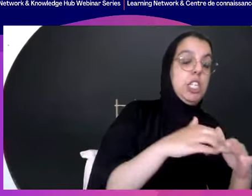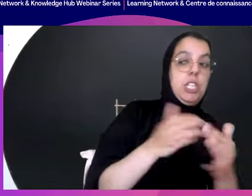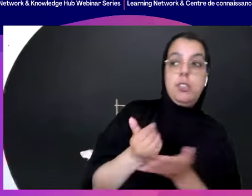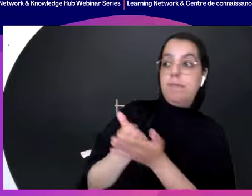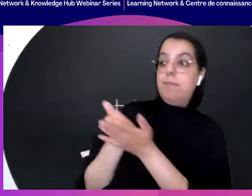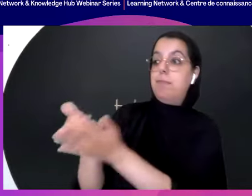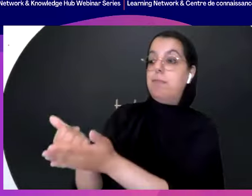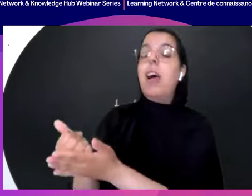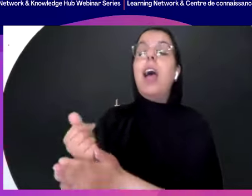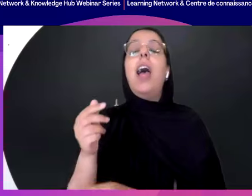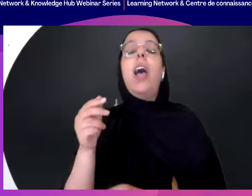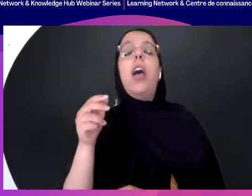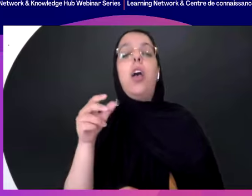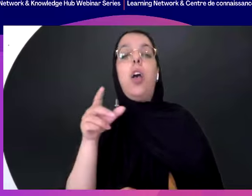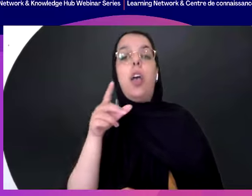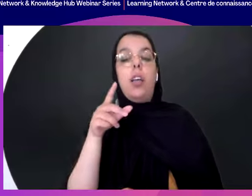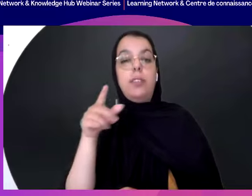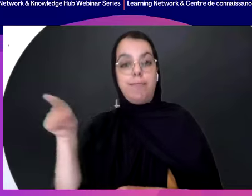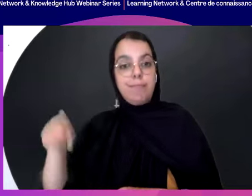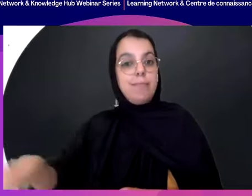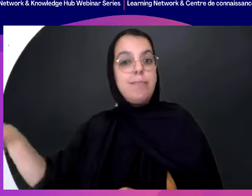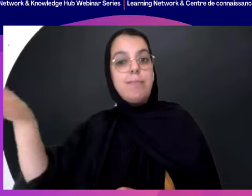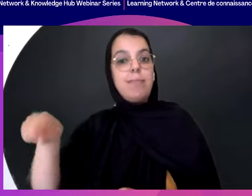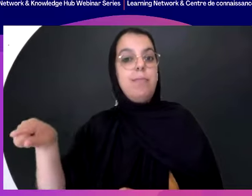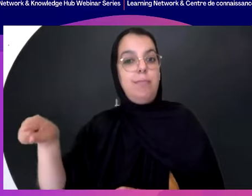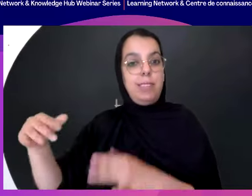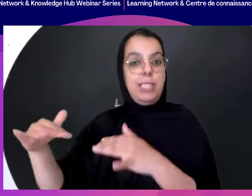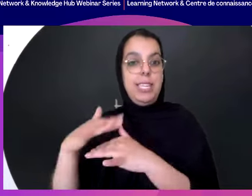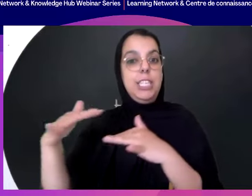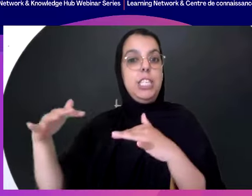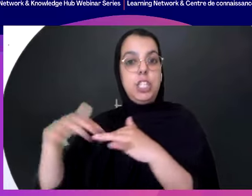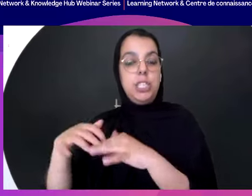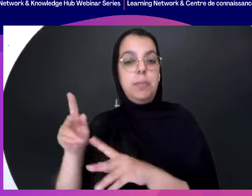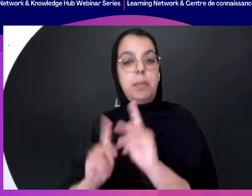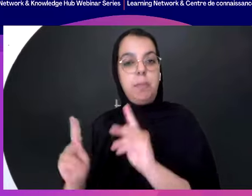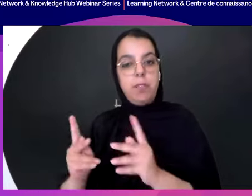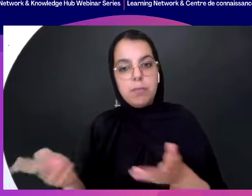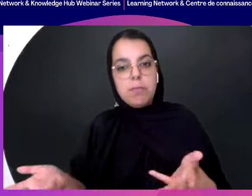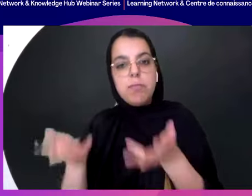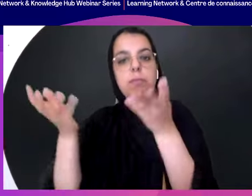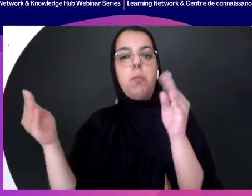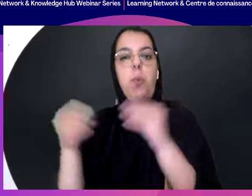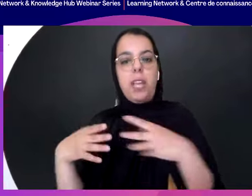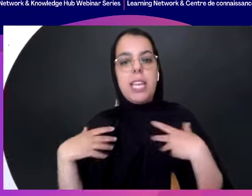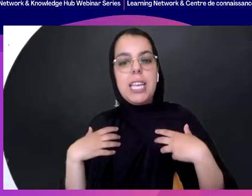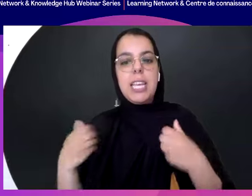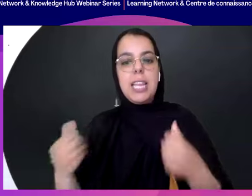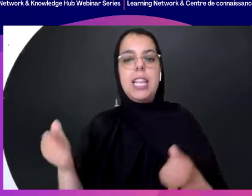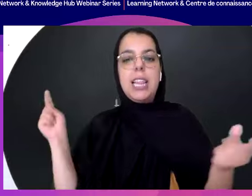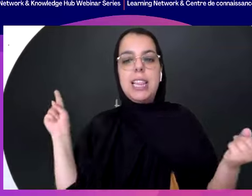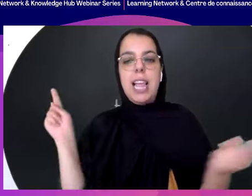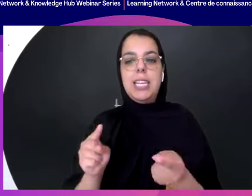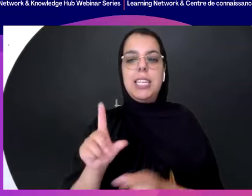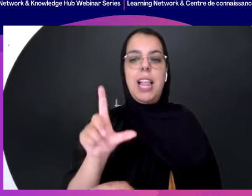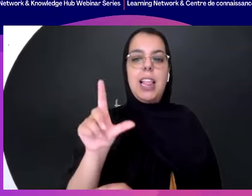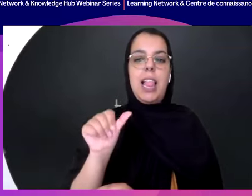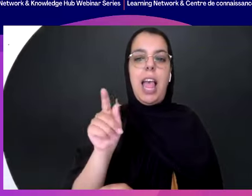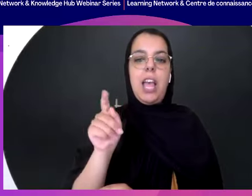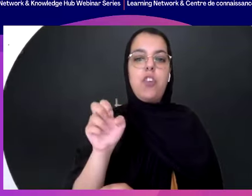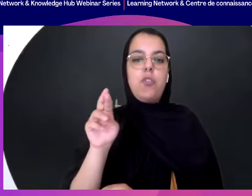and reduced lateral violence and more collective support within Indigenous peoples and within